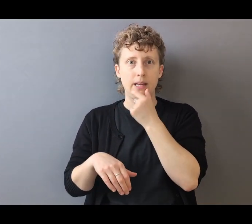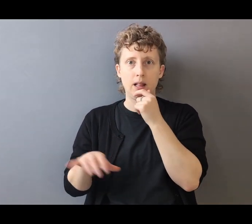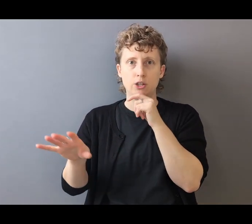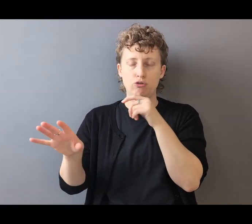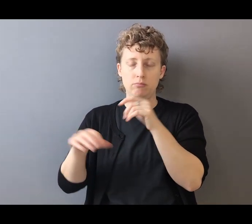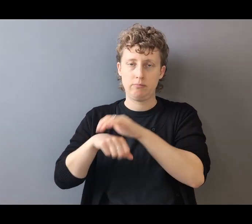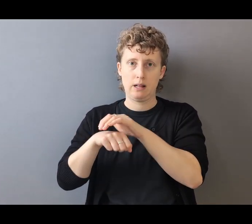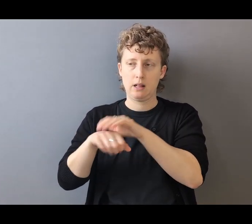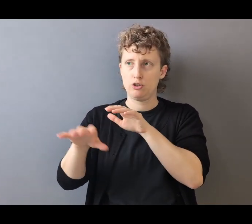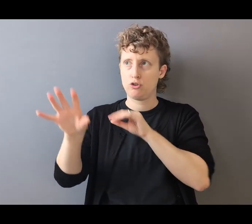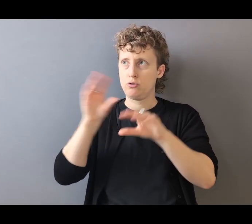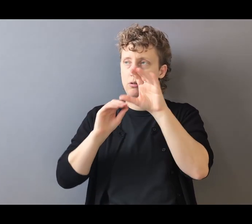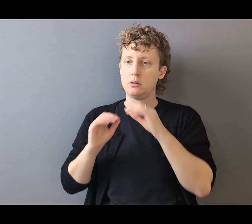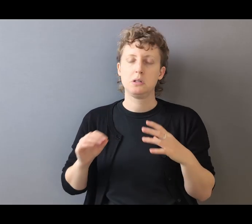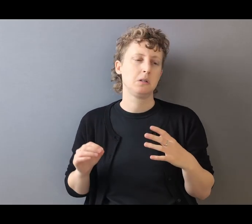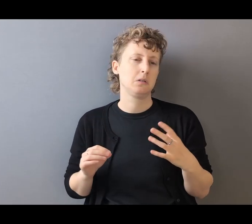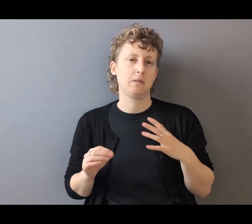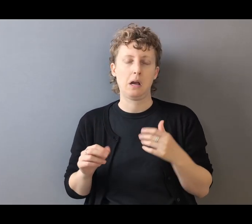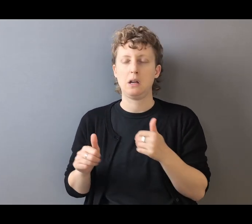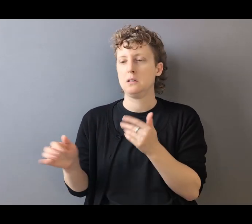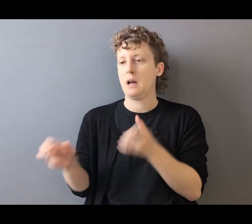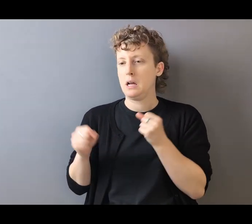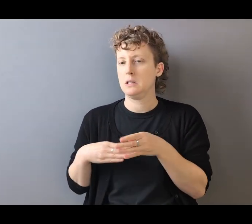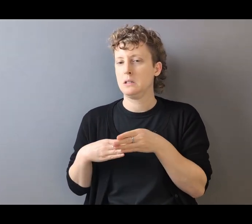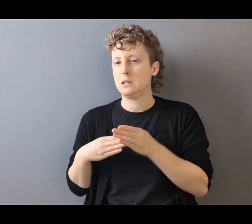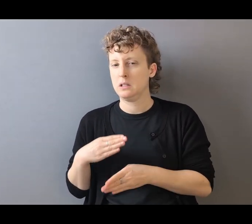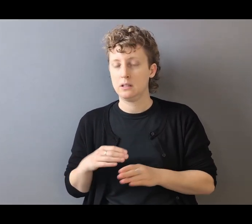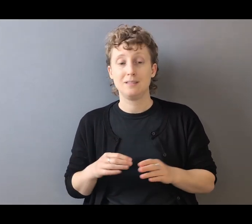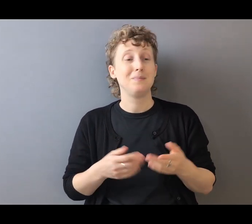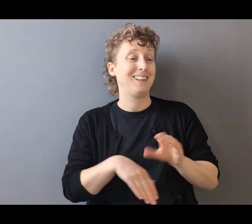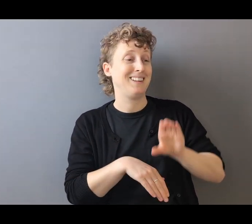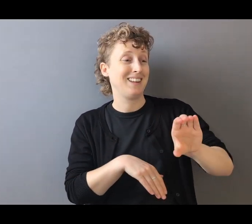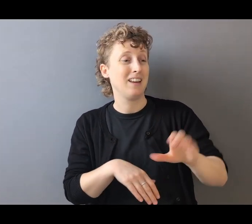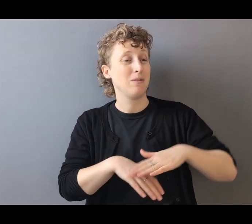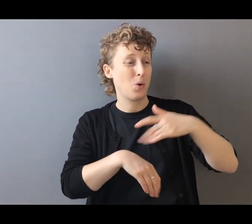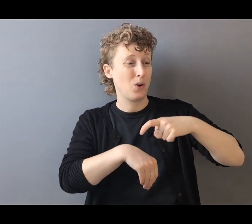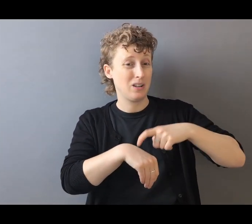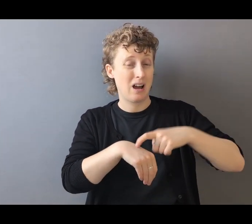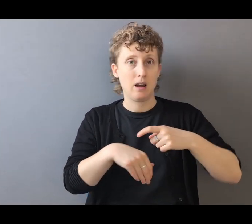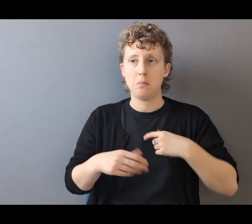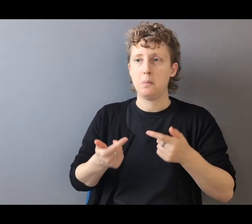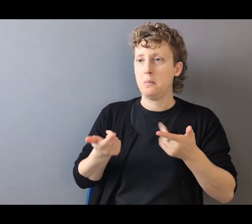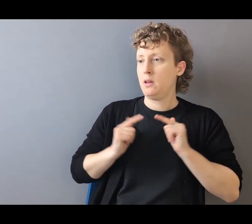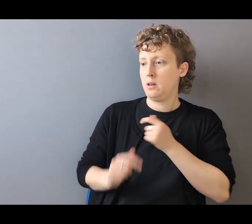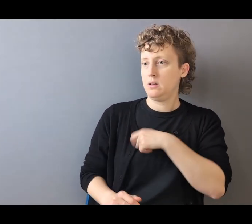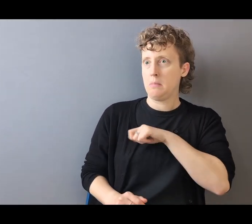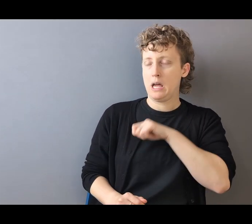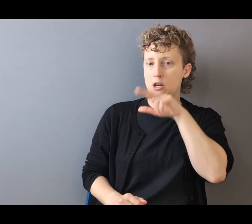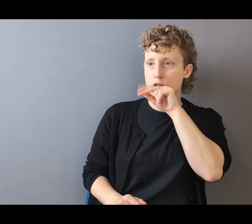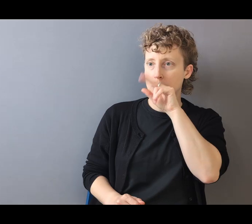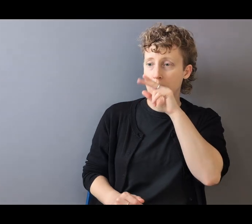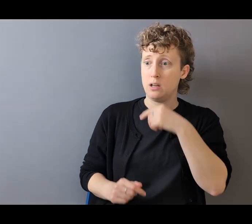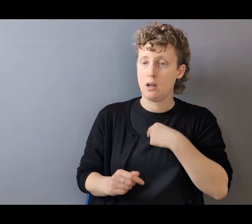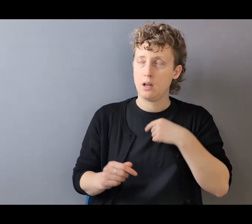great. That's more time for yourself, but it's also like double the time that your head is working and double the stress that